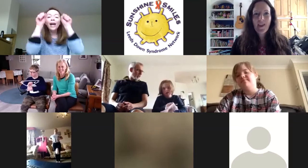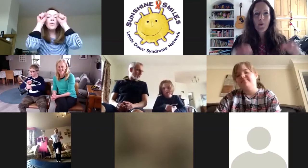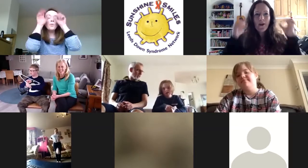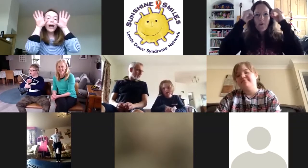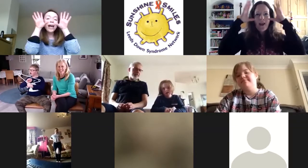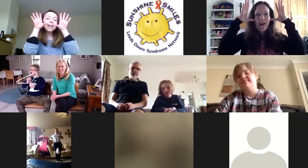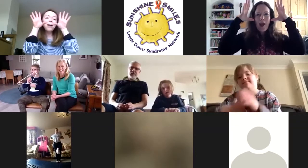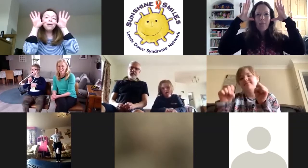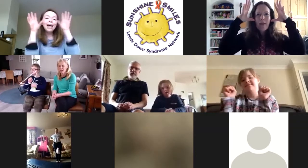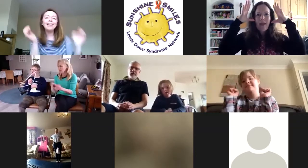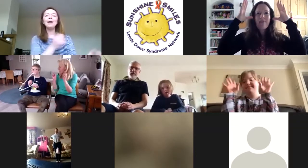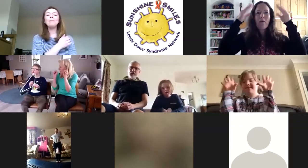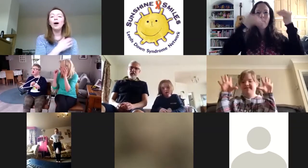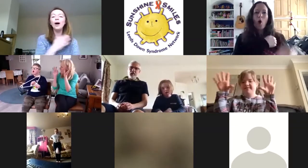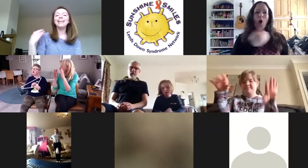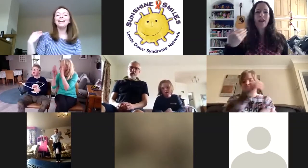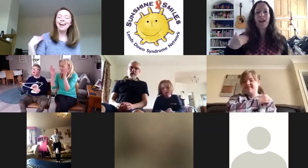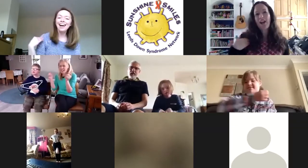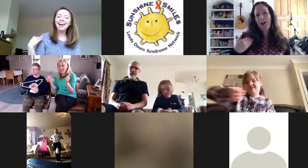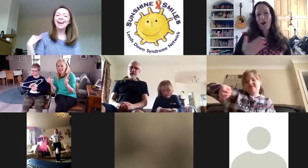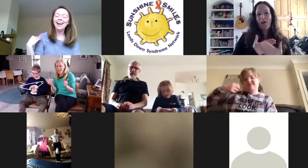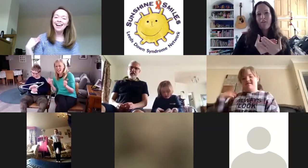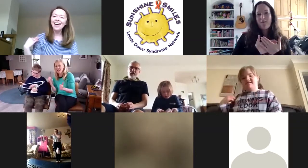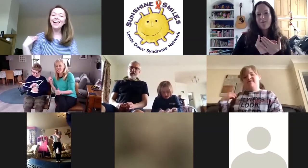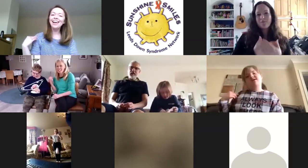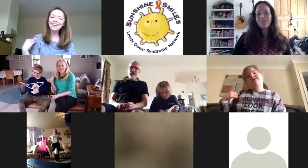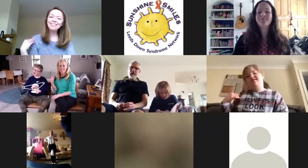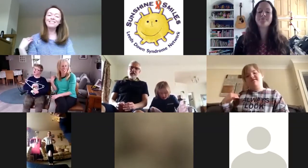When I wake up in the morning,